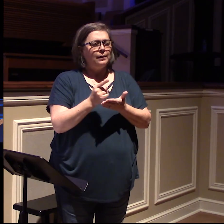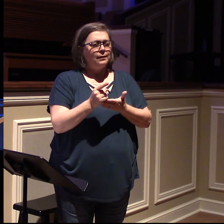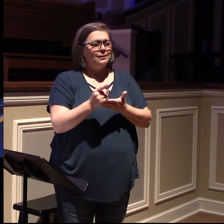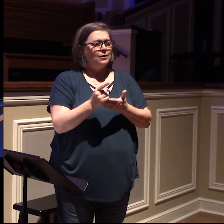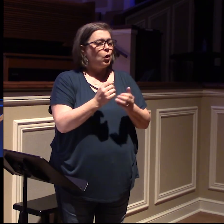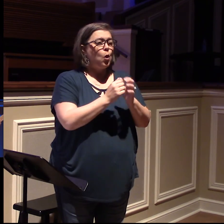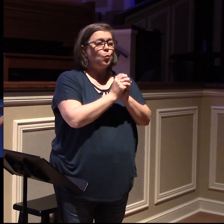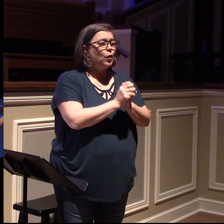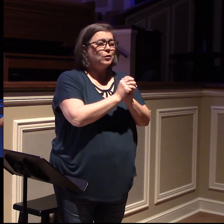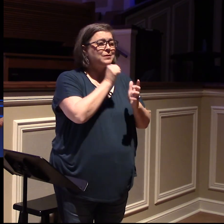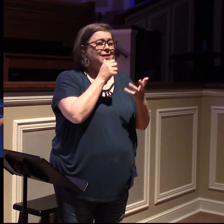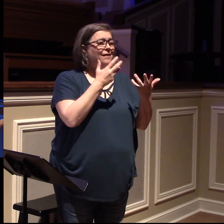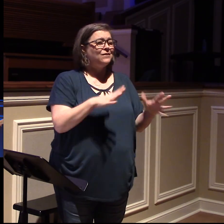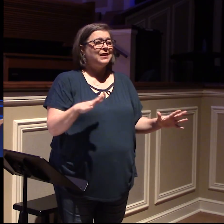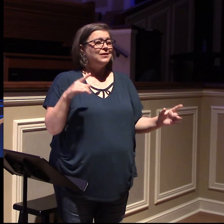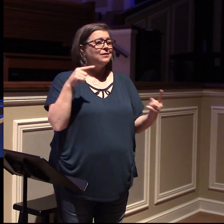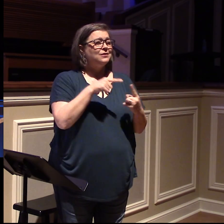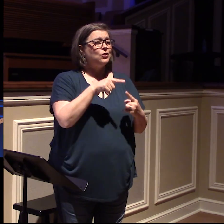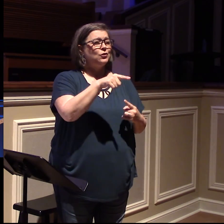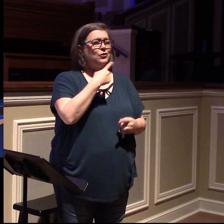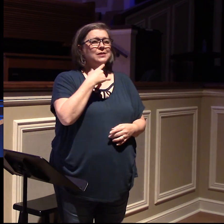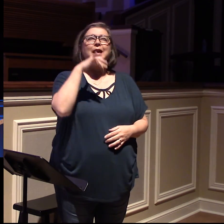Worship hasn't concluded until you've said yes to a call.